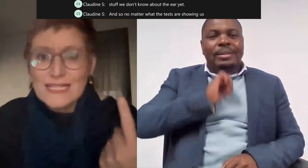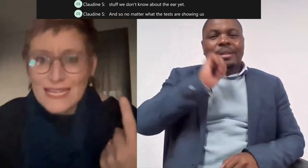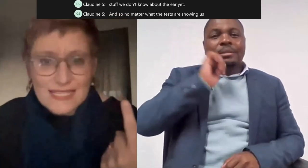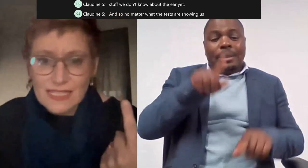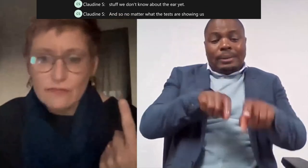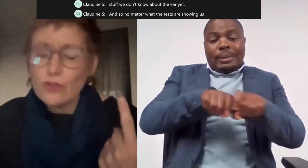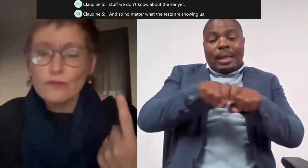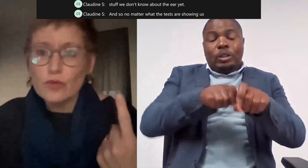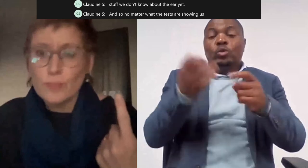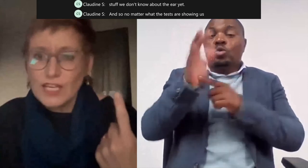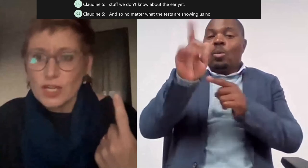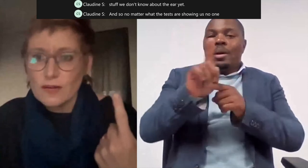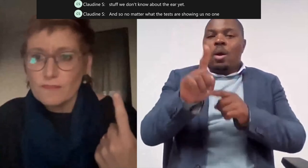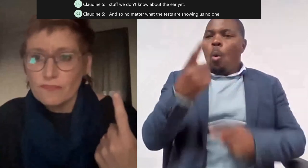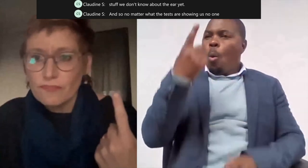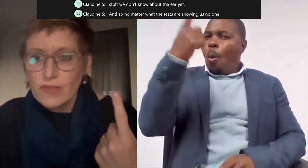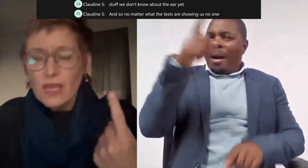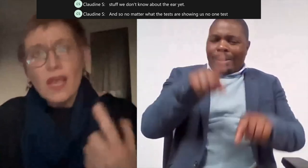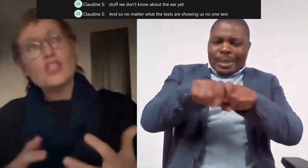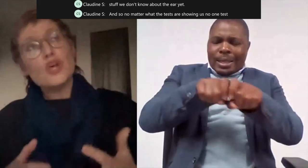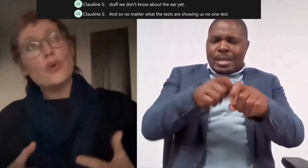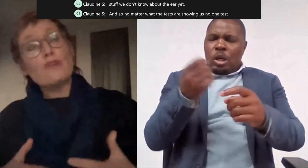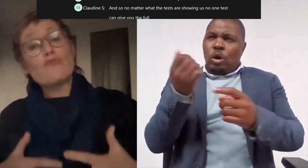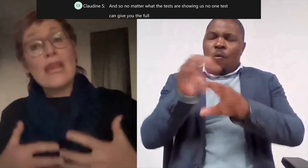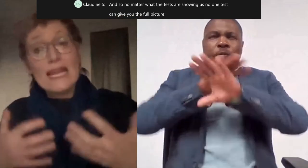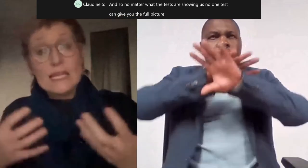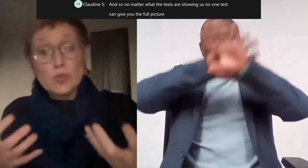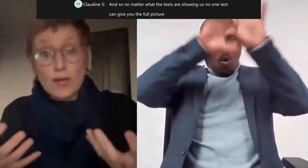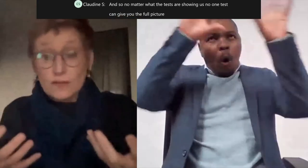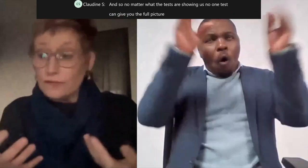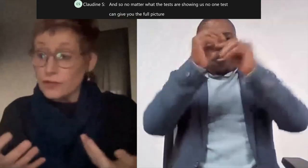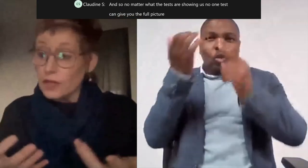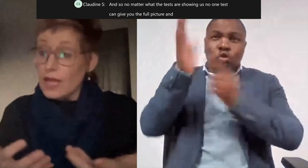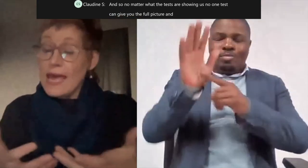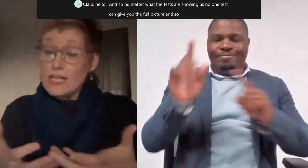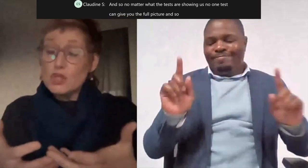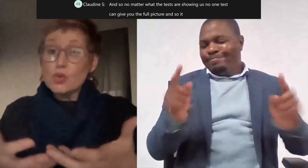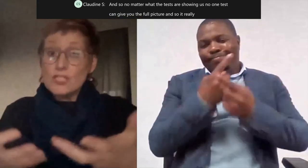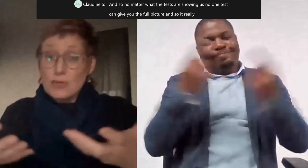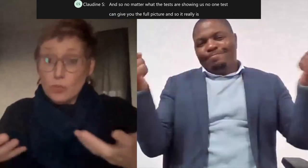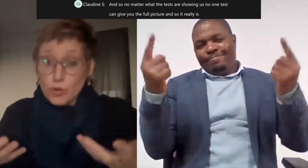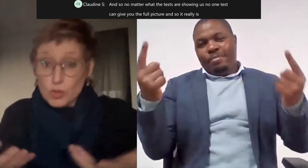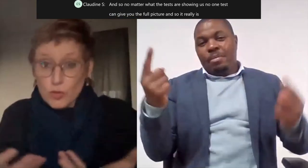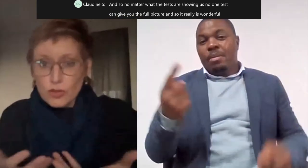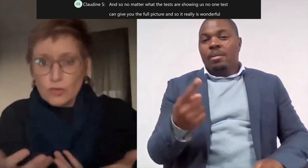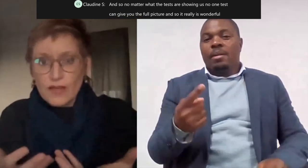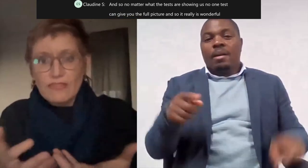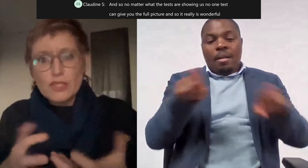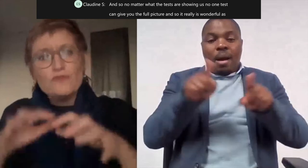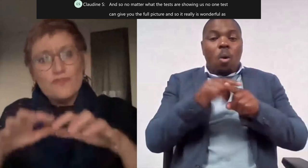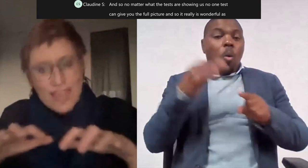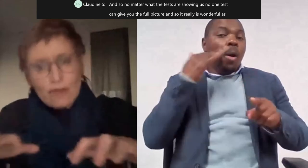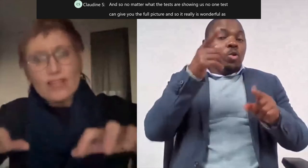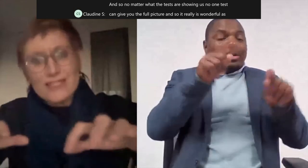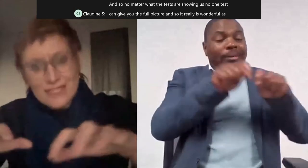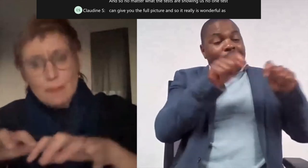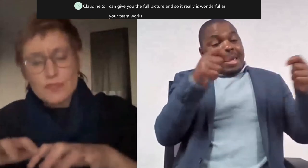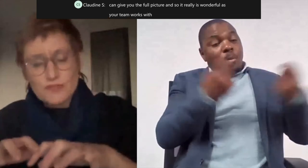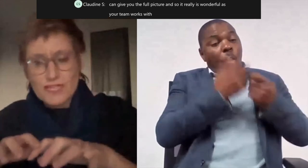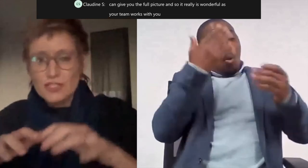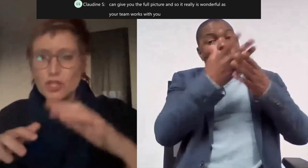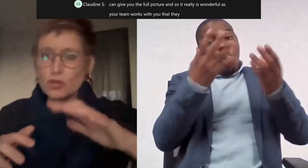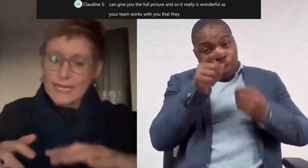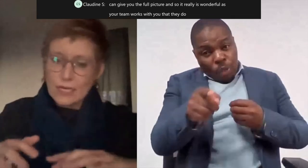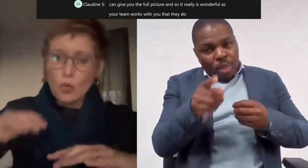no one test can give you the full picture. And so it really is wonderful as your team works with you that they do